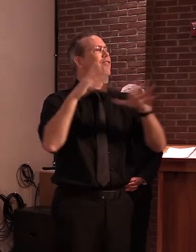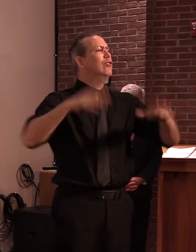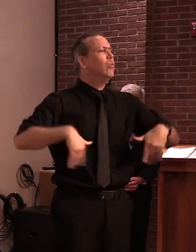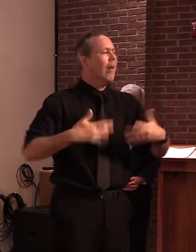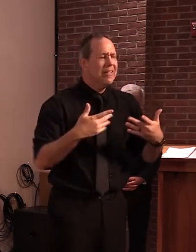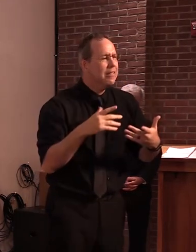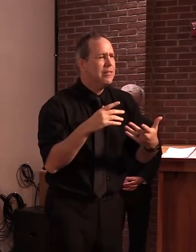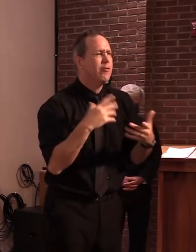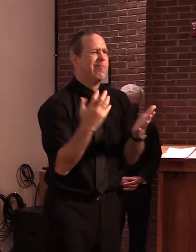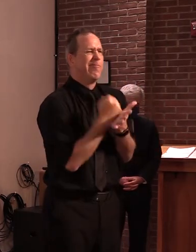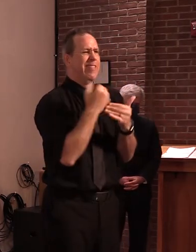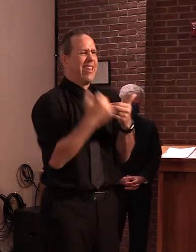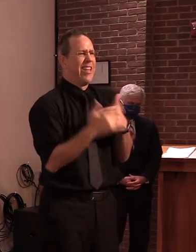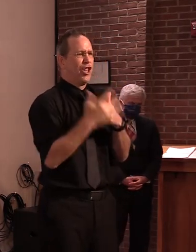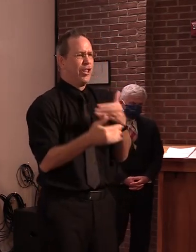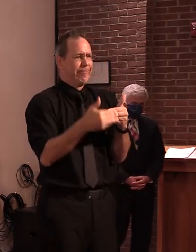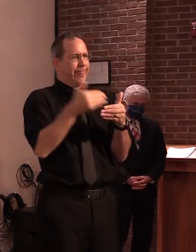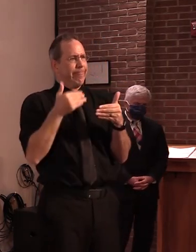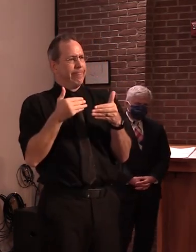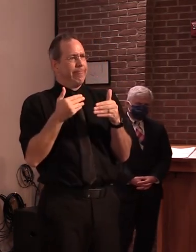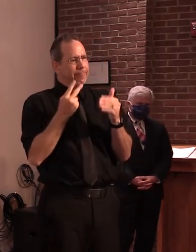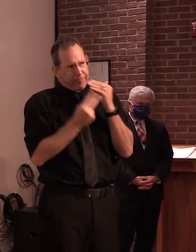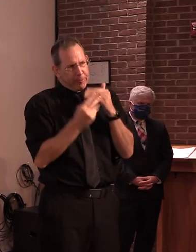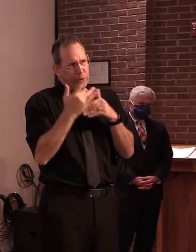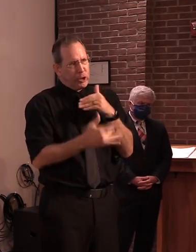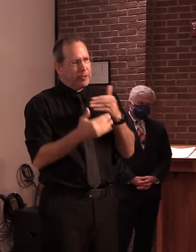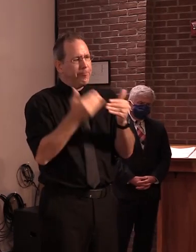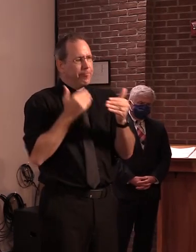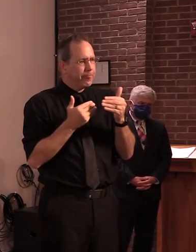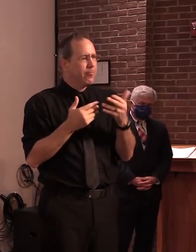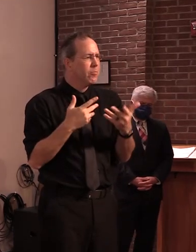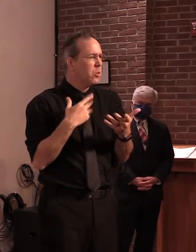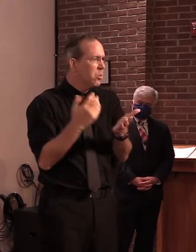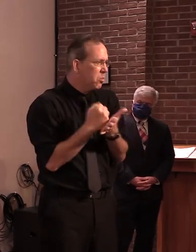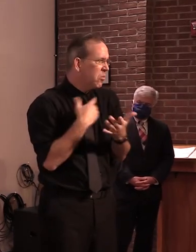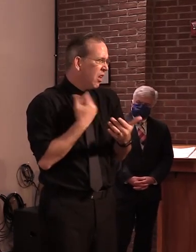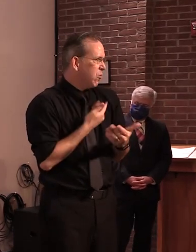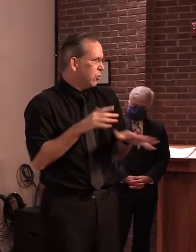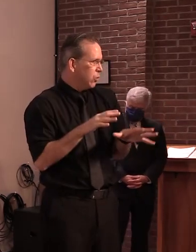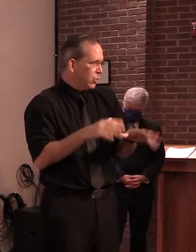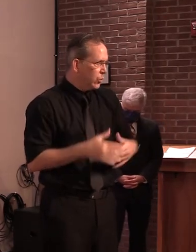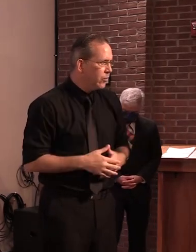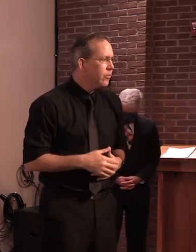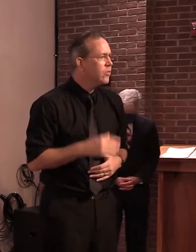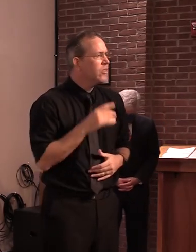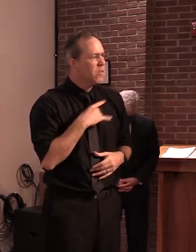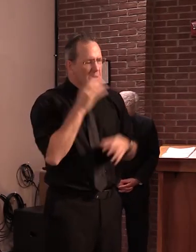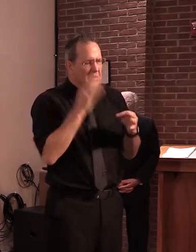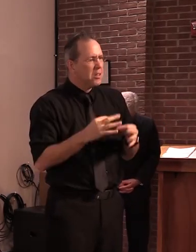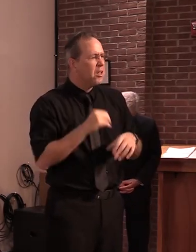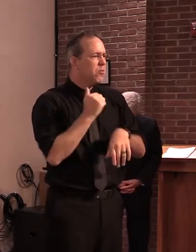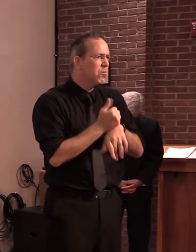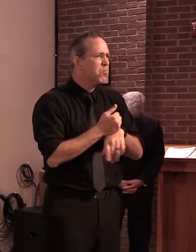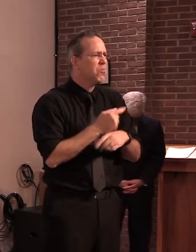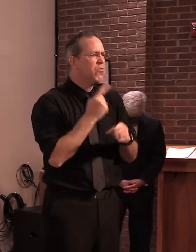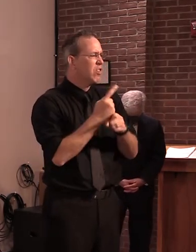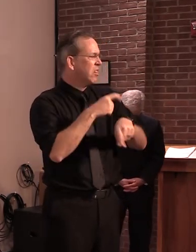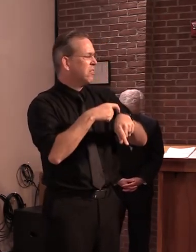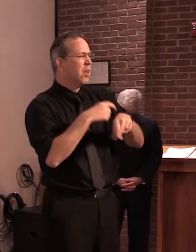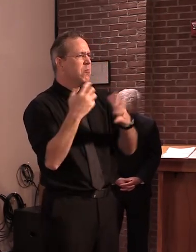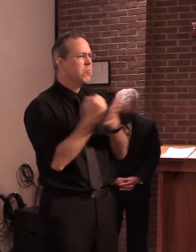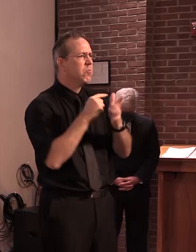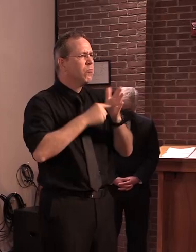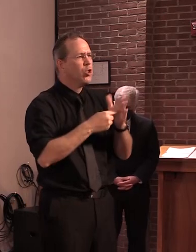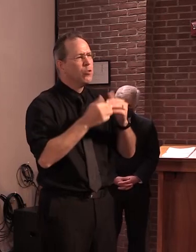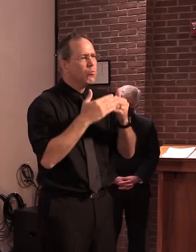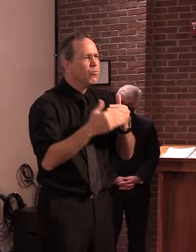a difference. So again, I just thought it was the right point in time to do this, and I still believe it